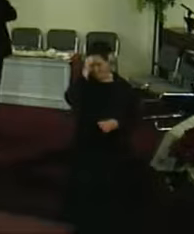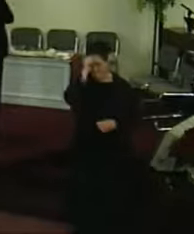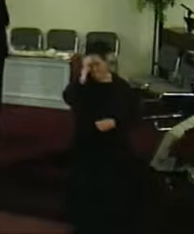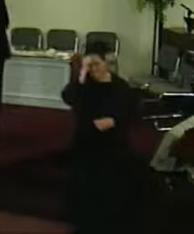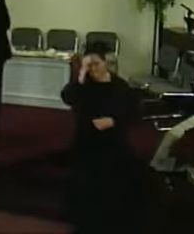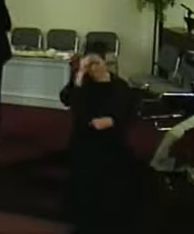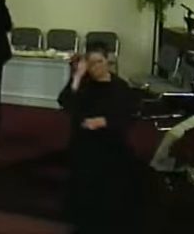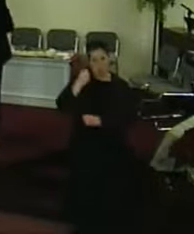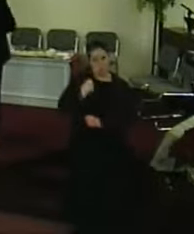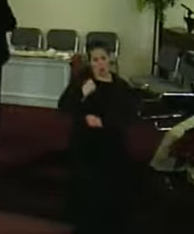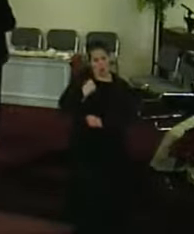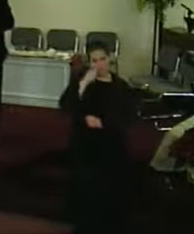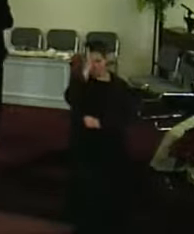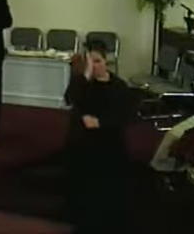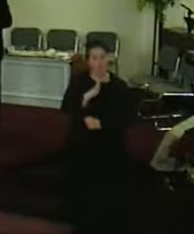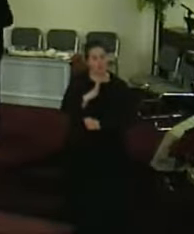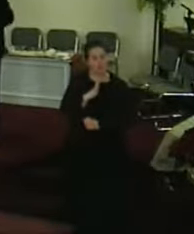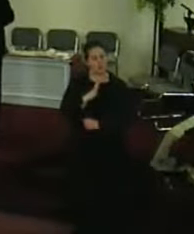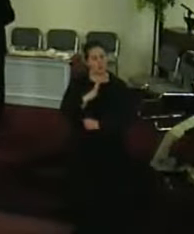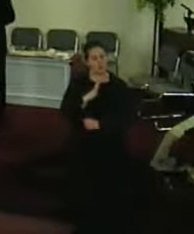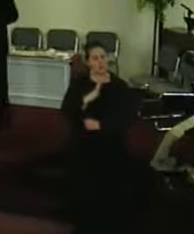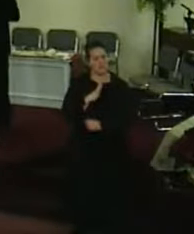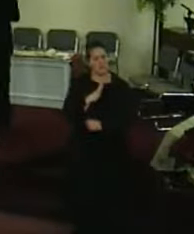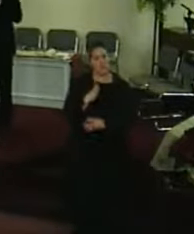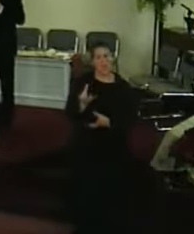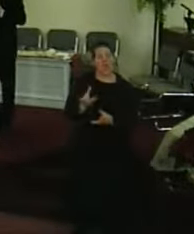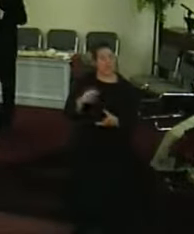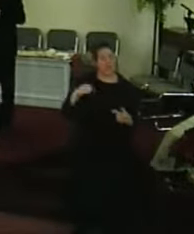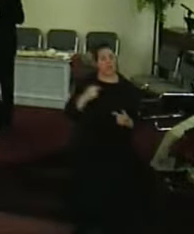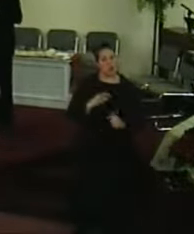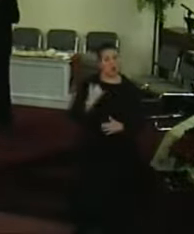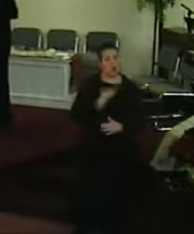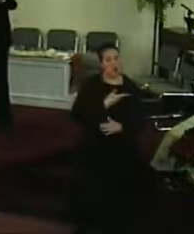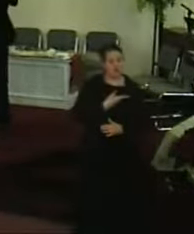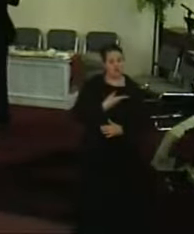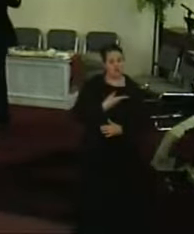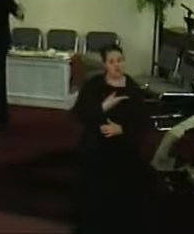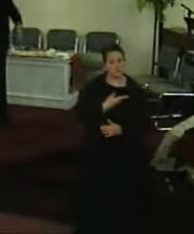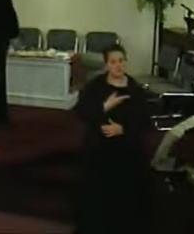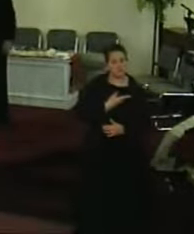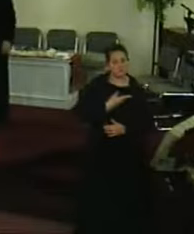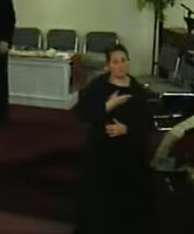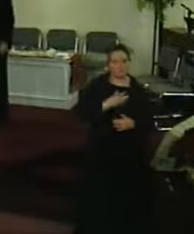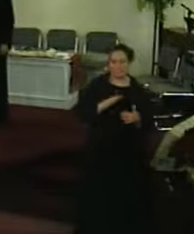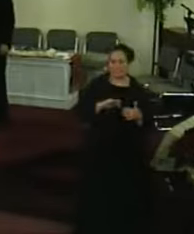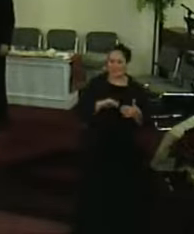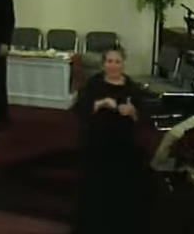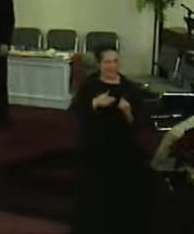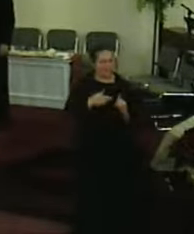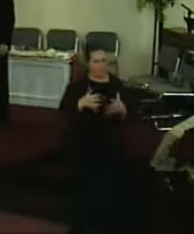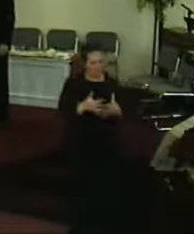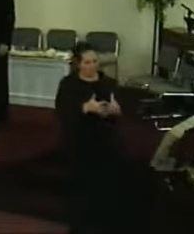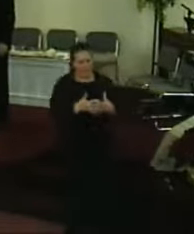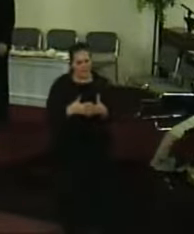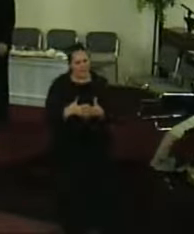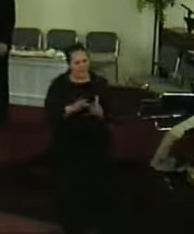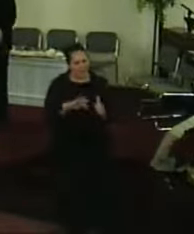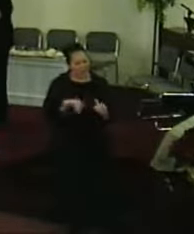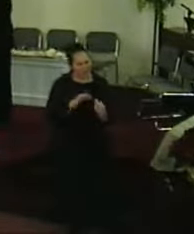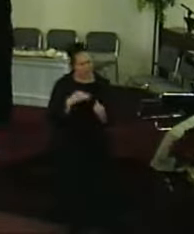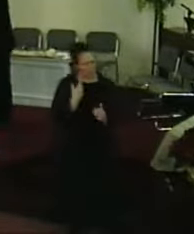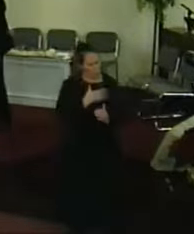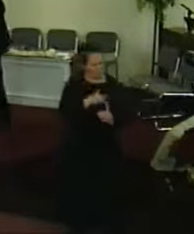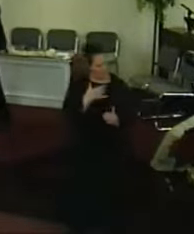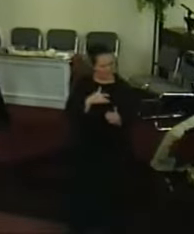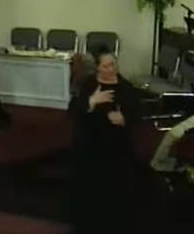And they mean to do us harm. You know, how would it be? Here in America, we don't know how that feels. He